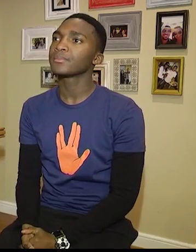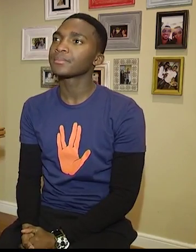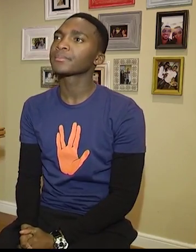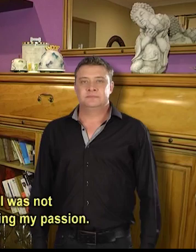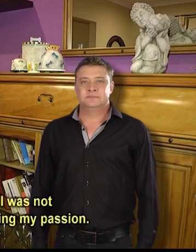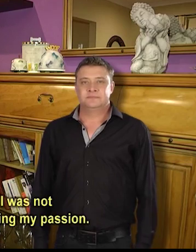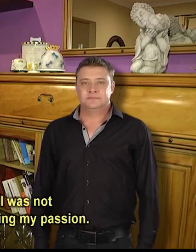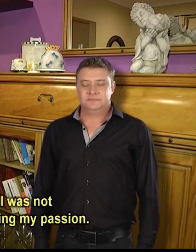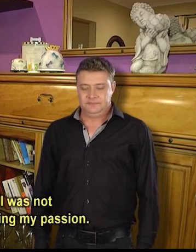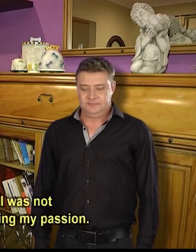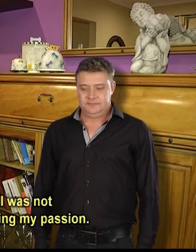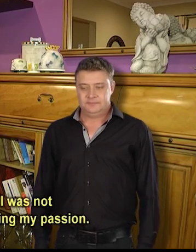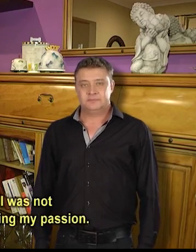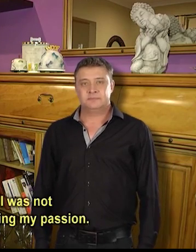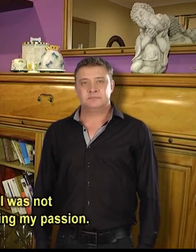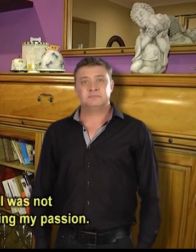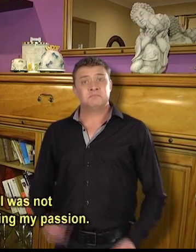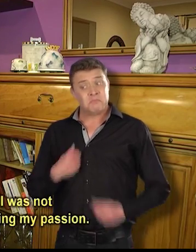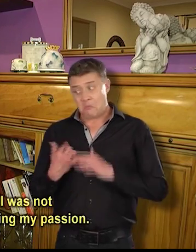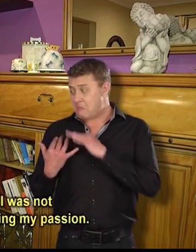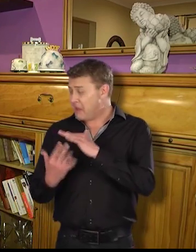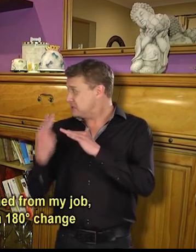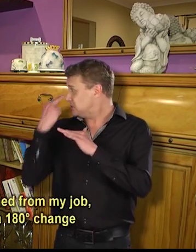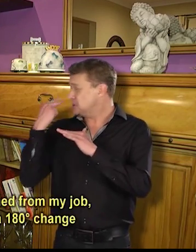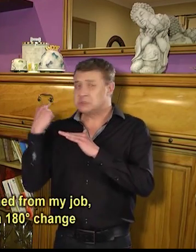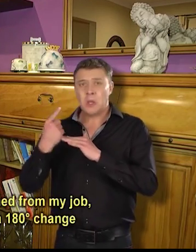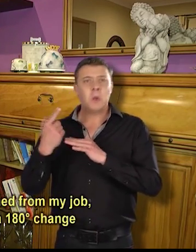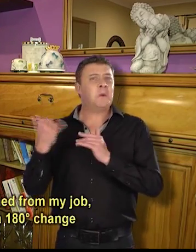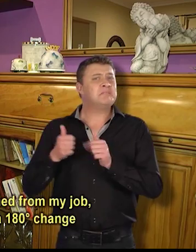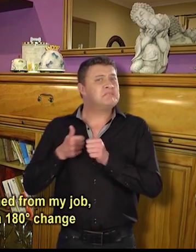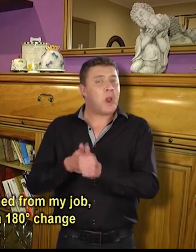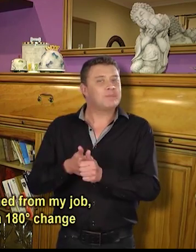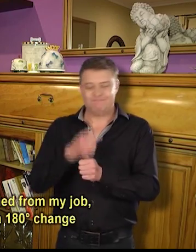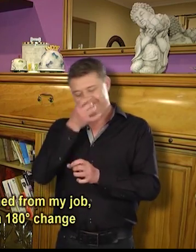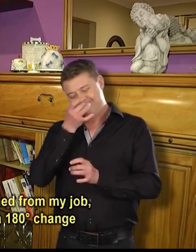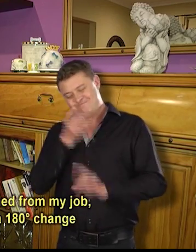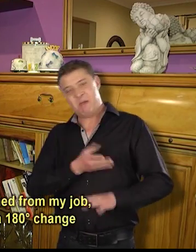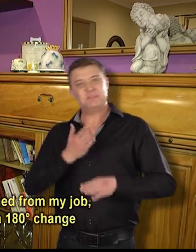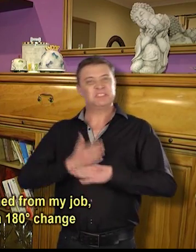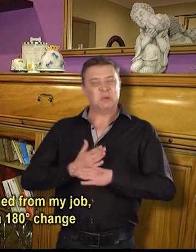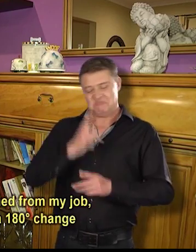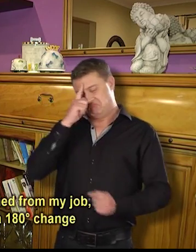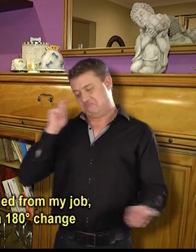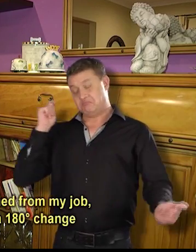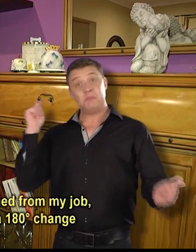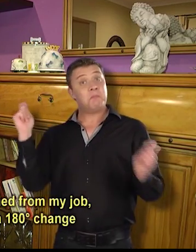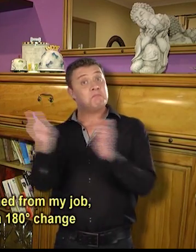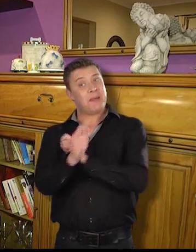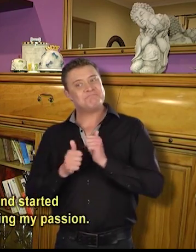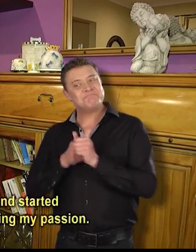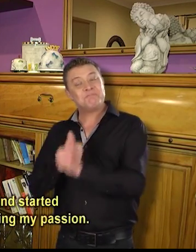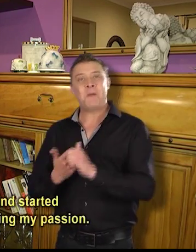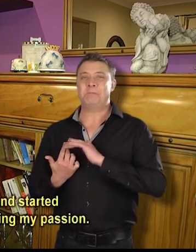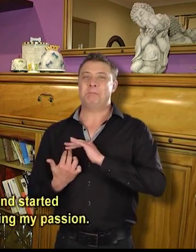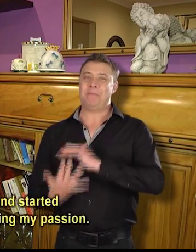I decided that I'm not following my passion. So I resigned from my job, and I did a 180-degree